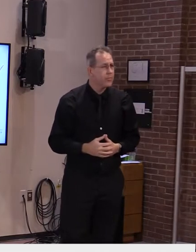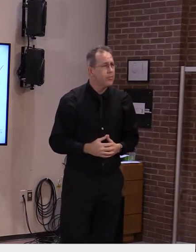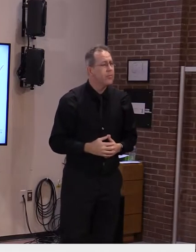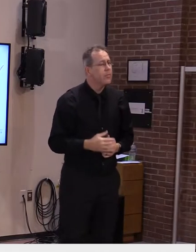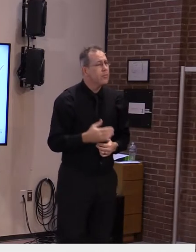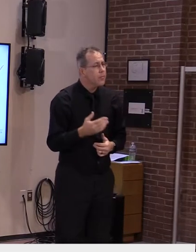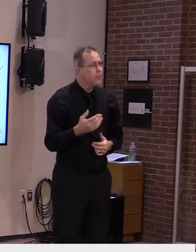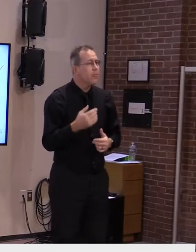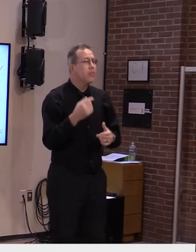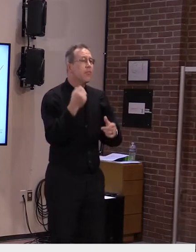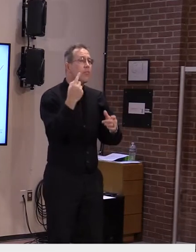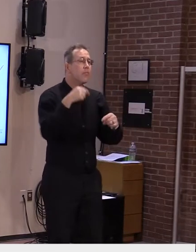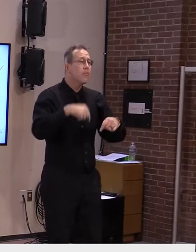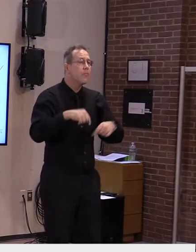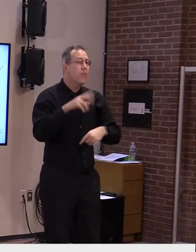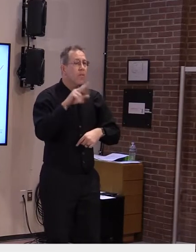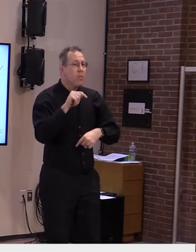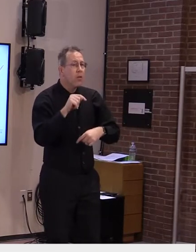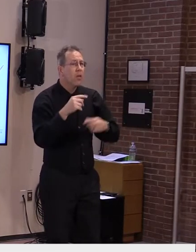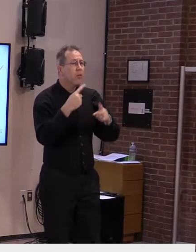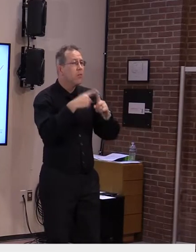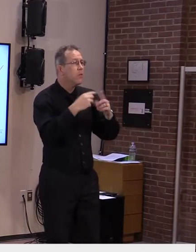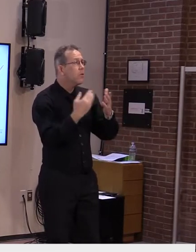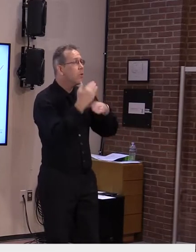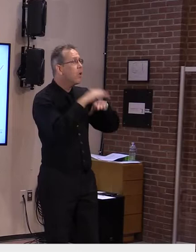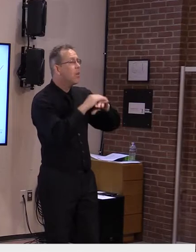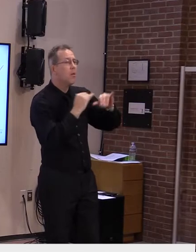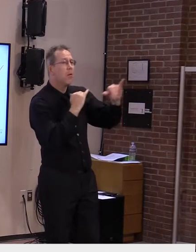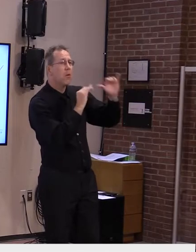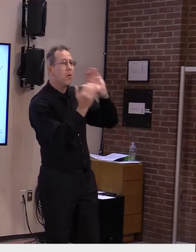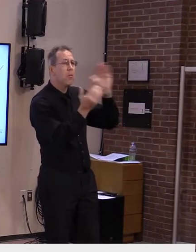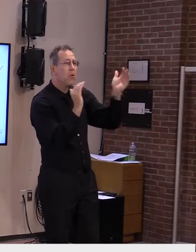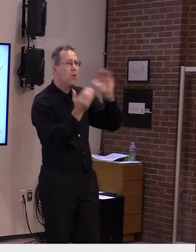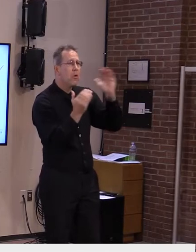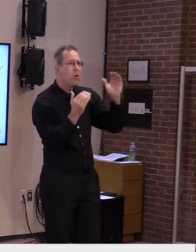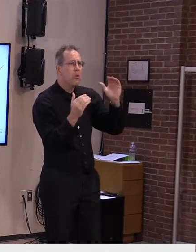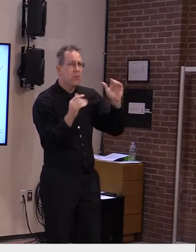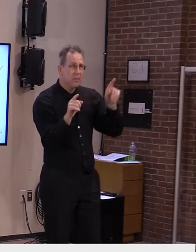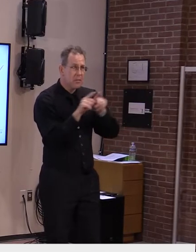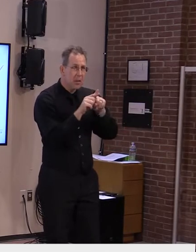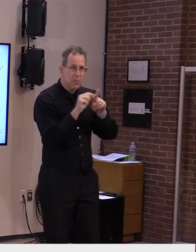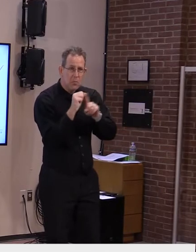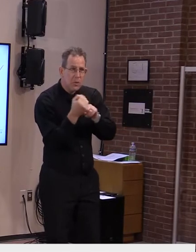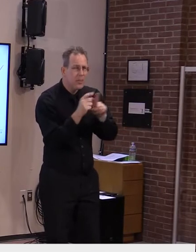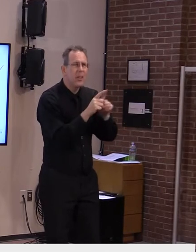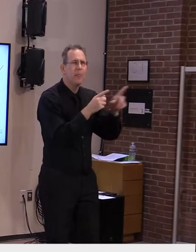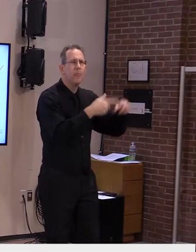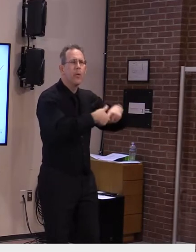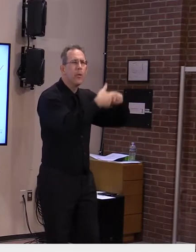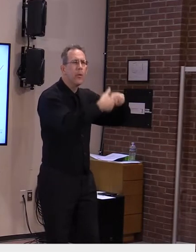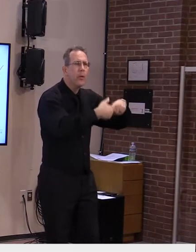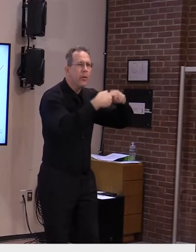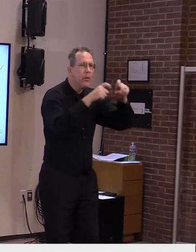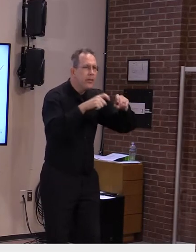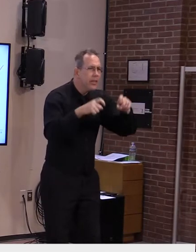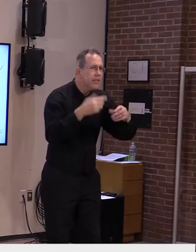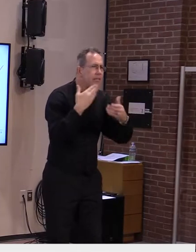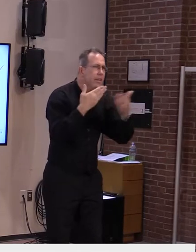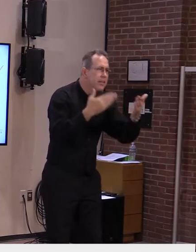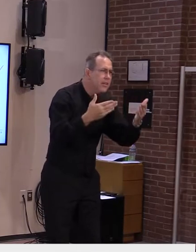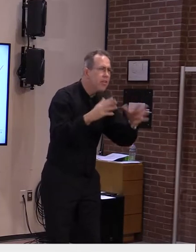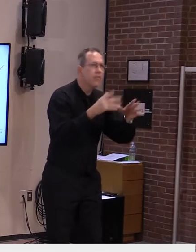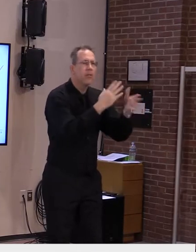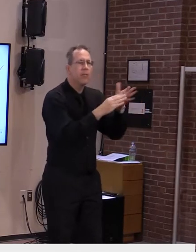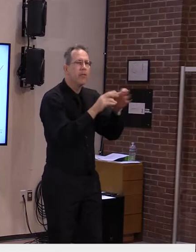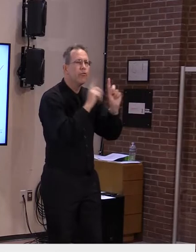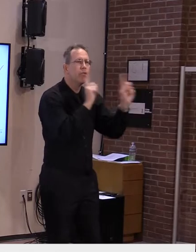are not particularly reliable for this week, but the hospitalization numbers were reported through the holiday and through the weekend, and gives us a little bit of a